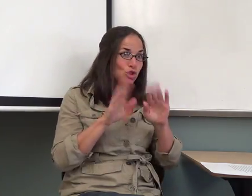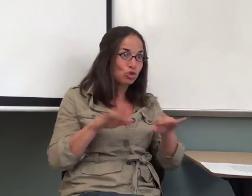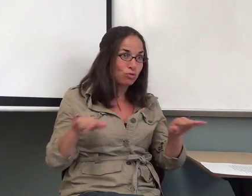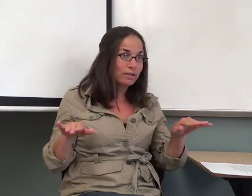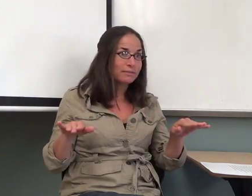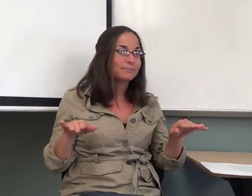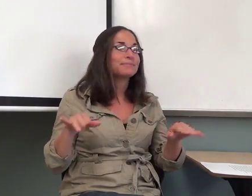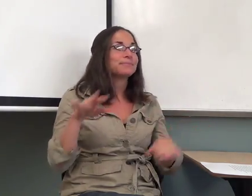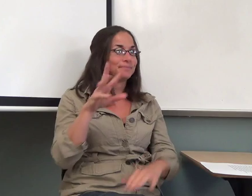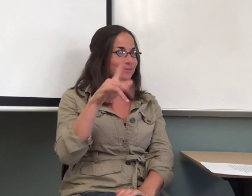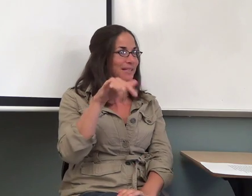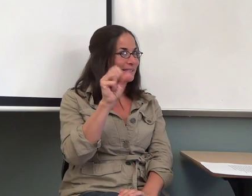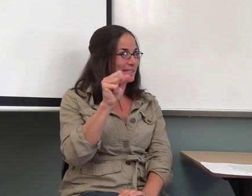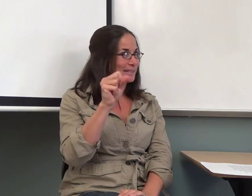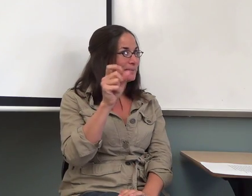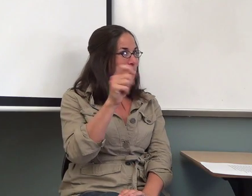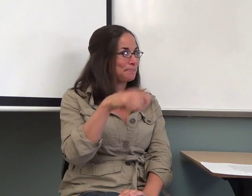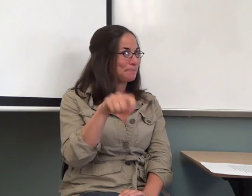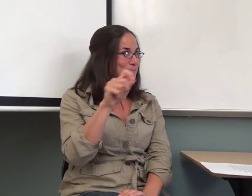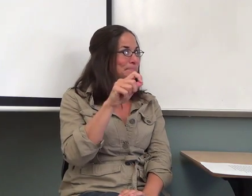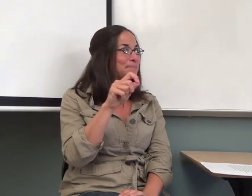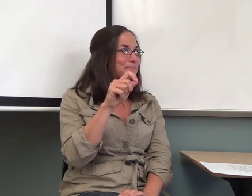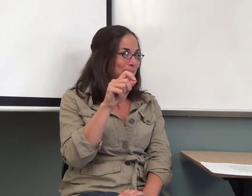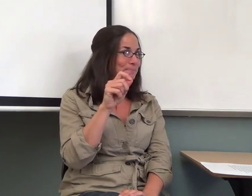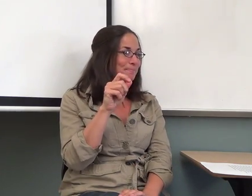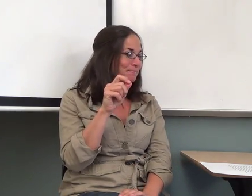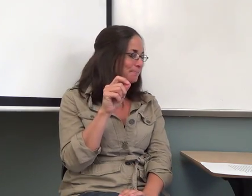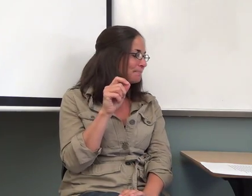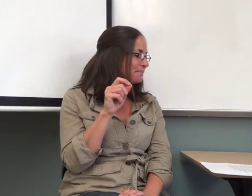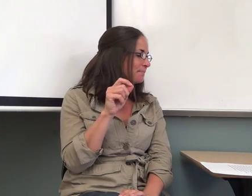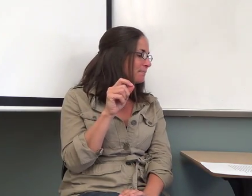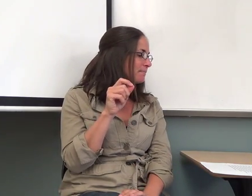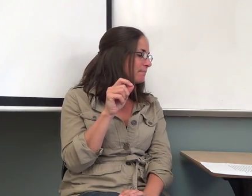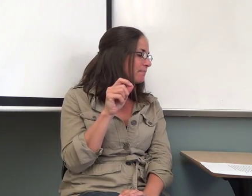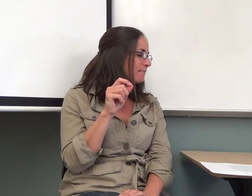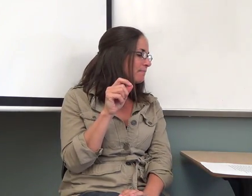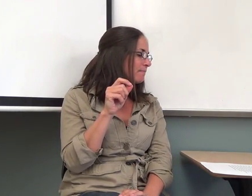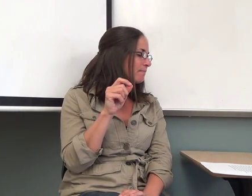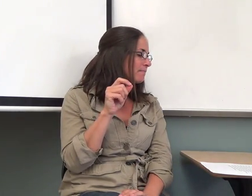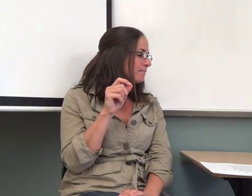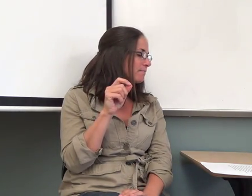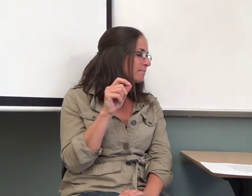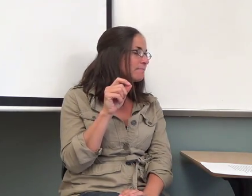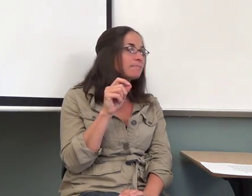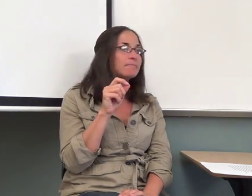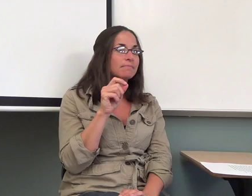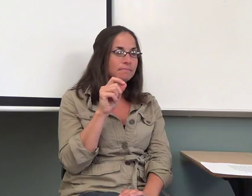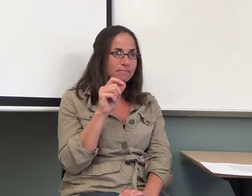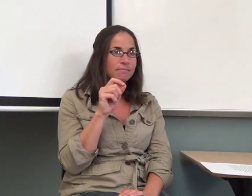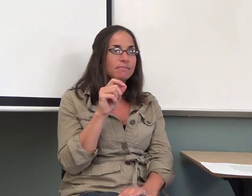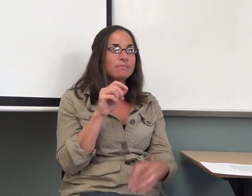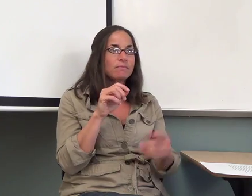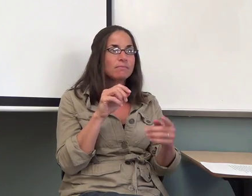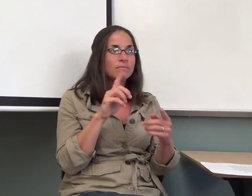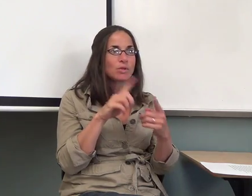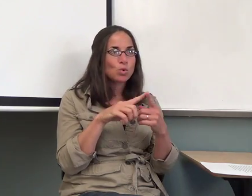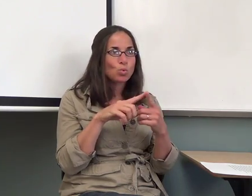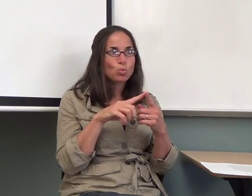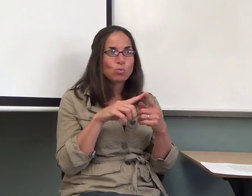Yes. Yes. Enter? Oh, I skipped a word. To? No. Enter? No. No.